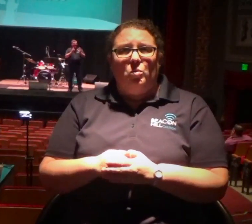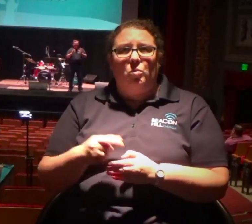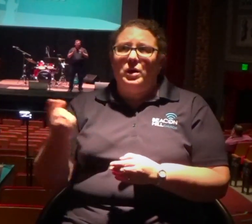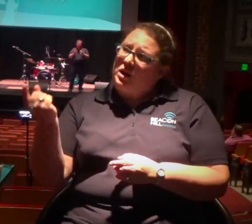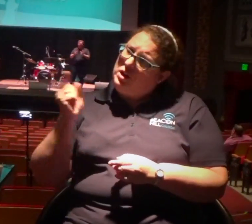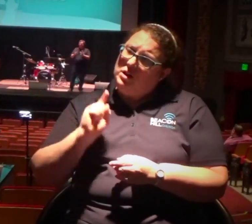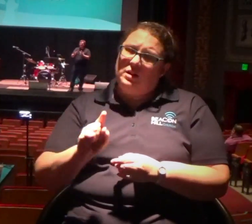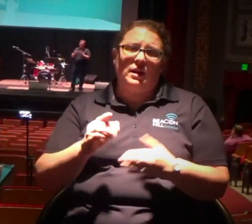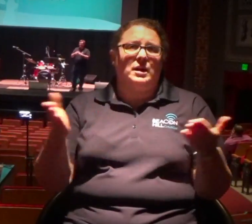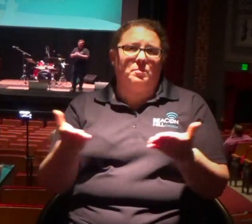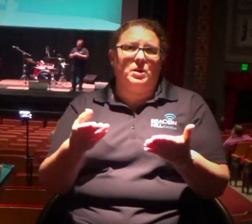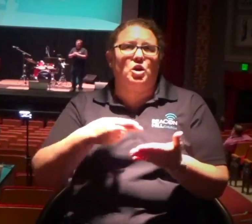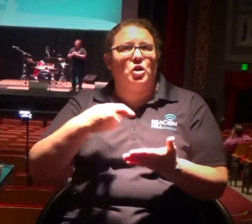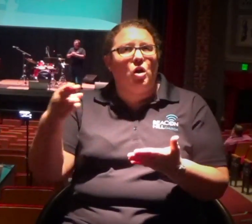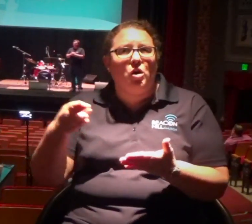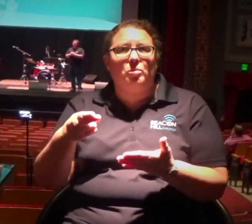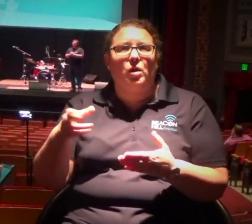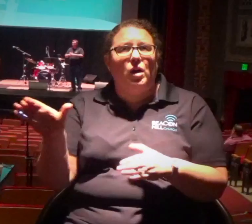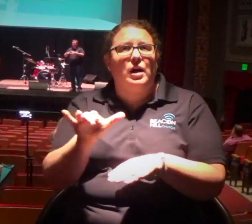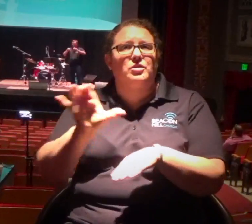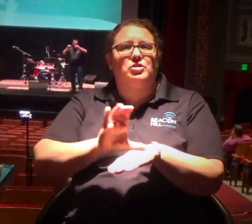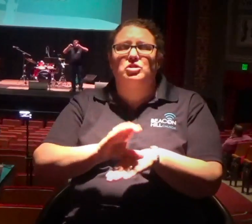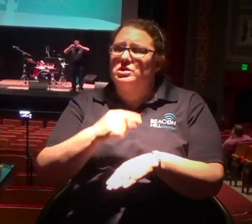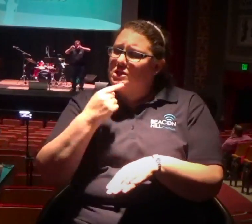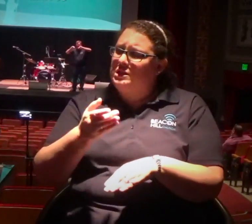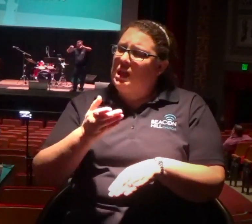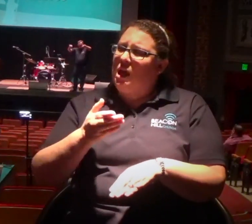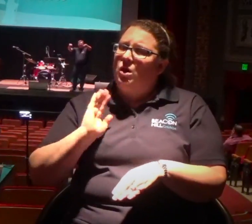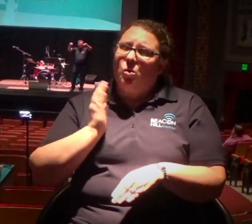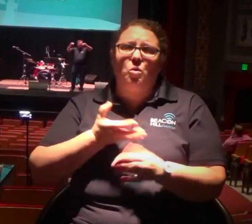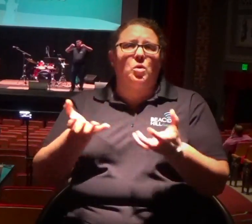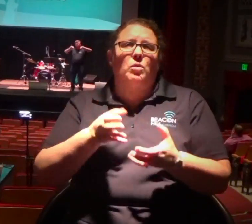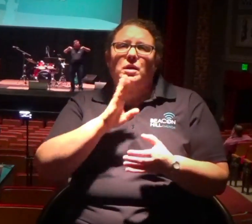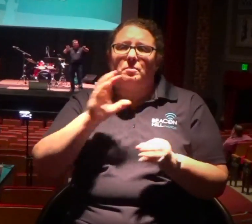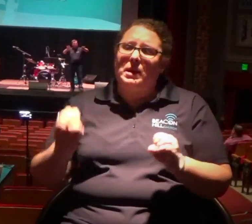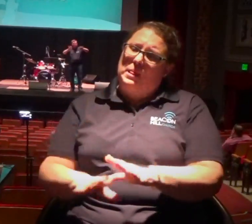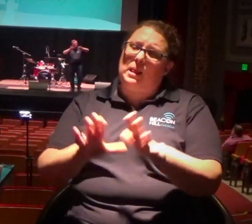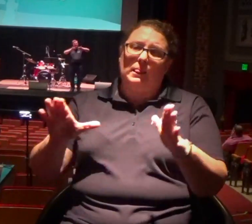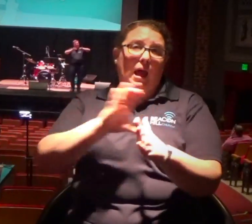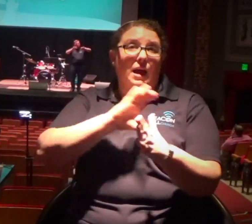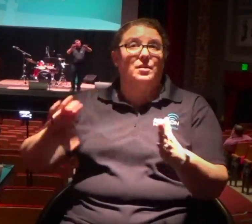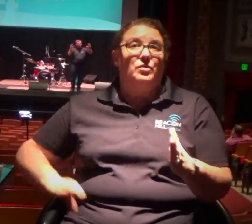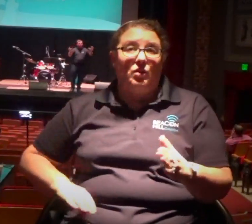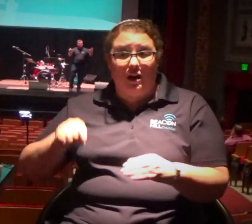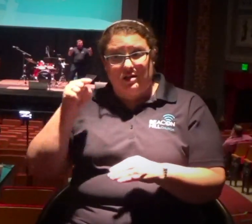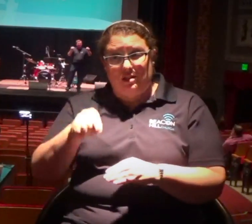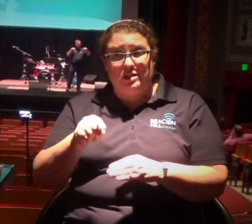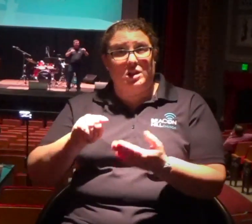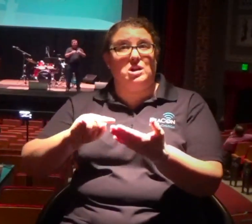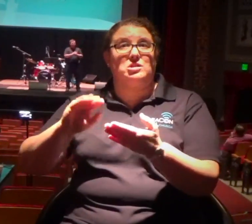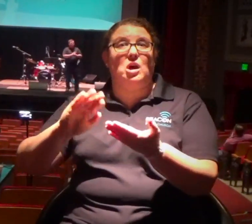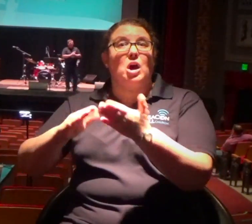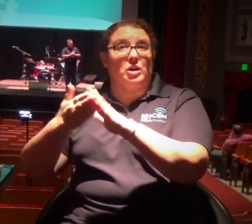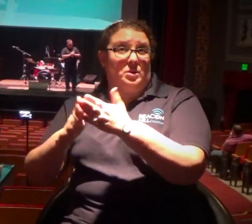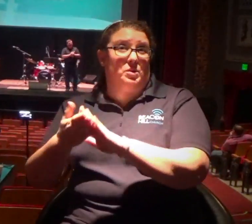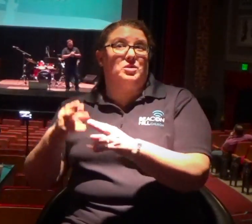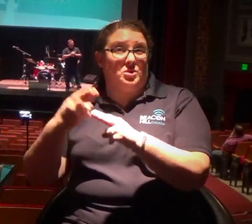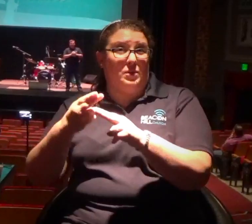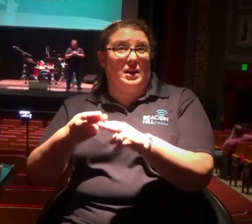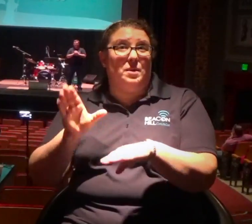light of Christ in this community. We want to shine the light of Christ. And so we named our church after Matthew chapter 5, verse